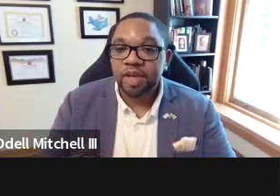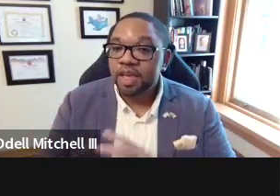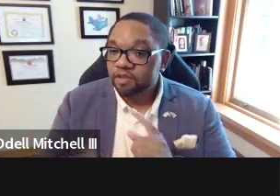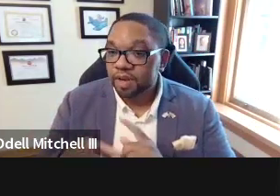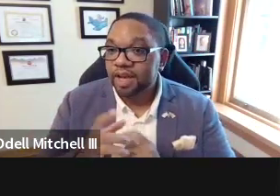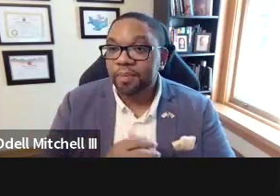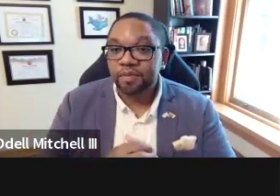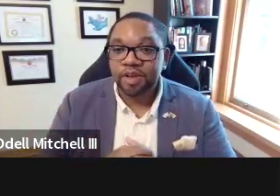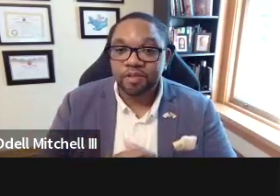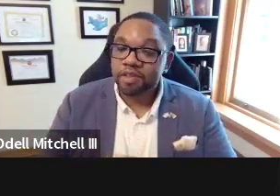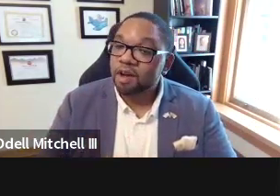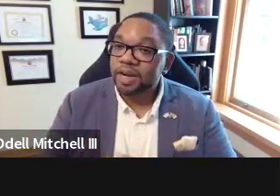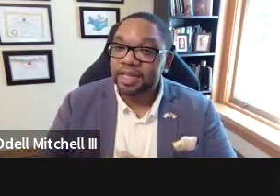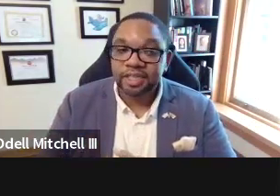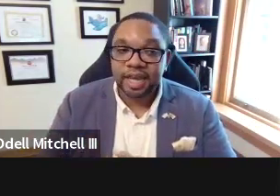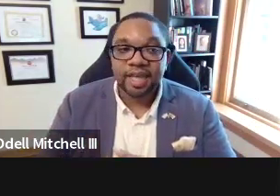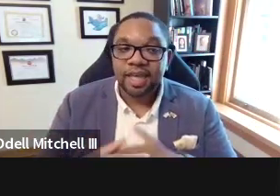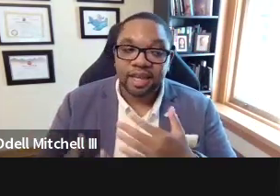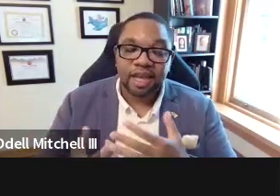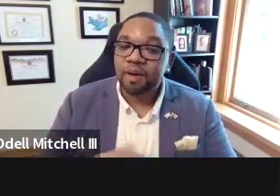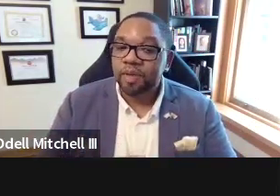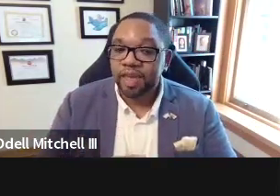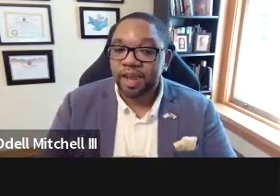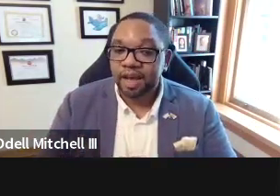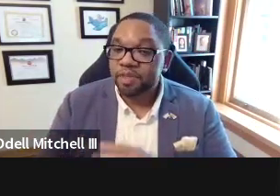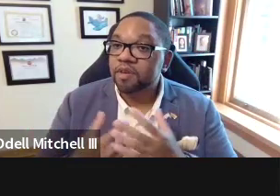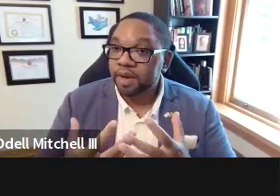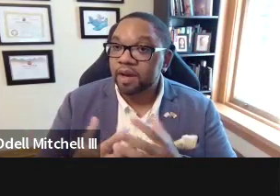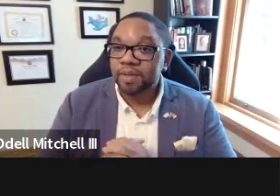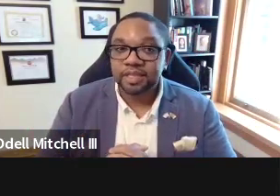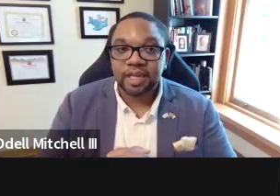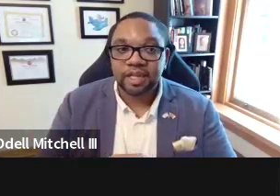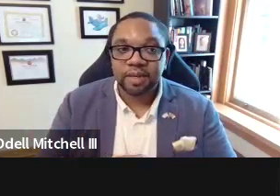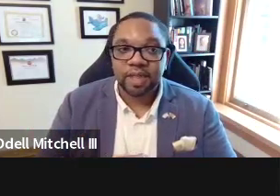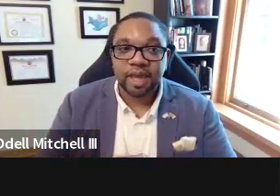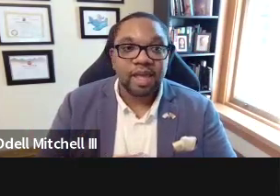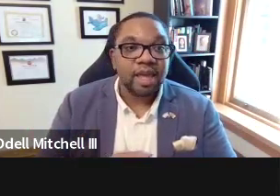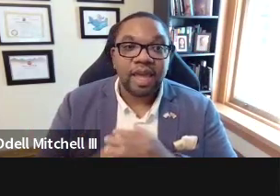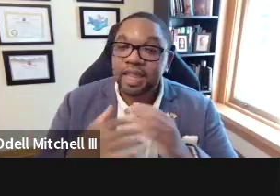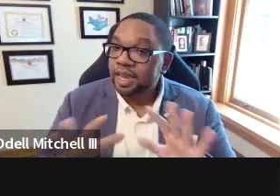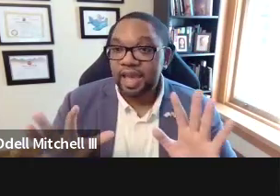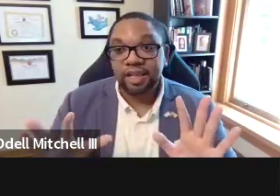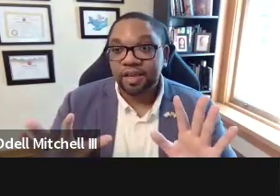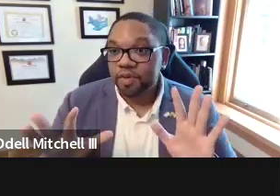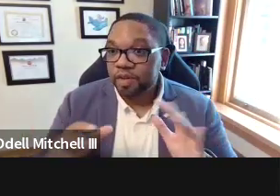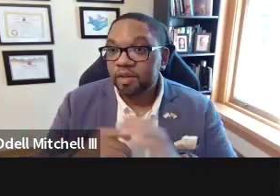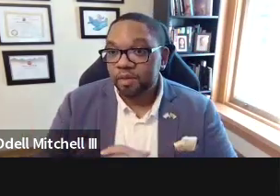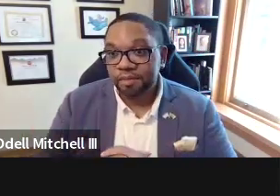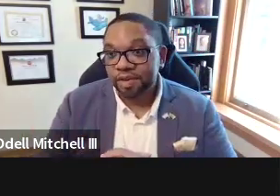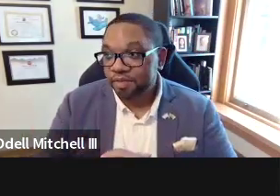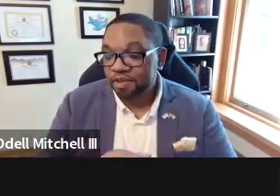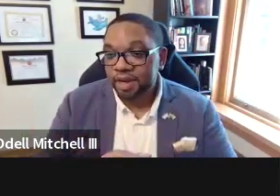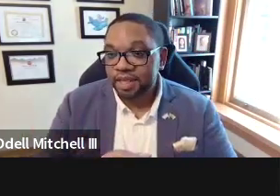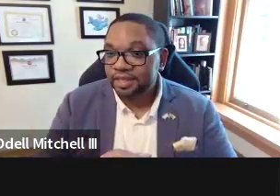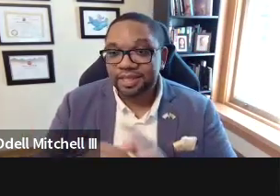yourself. There's been a couple of resources already in the chat that kind of help with it. And so by all means, lean into some of that. And then, hey, look, if you feel